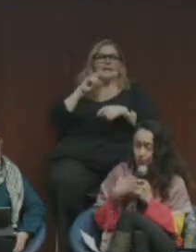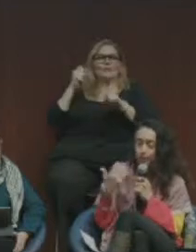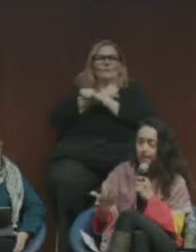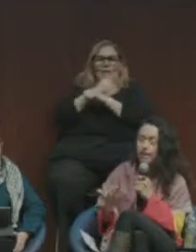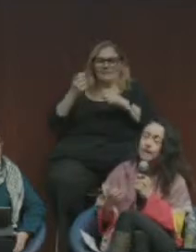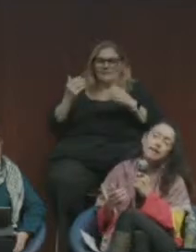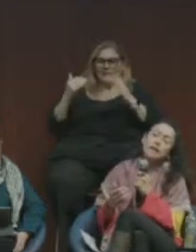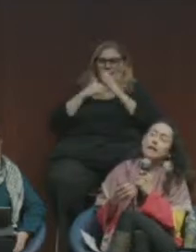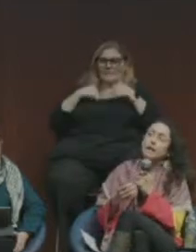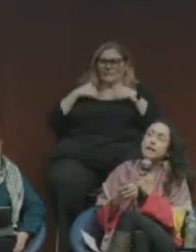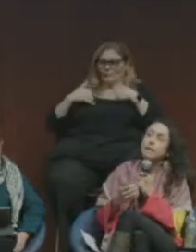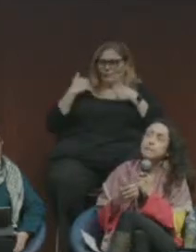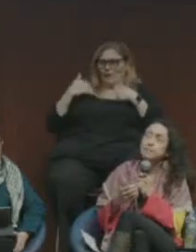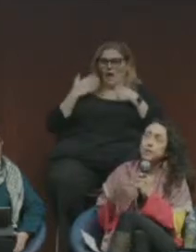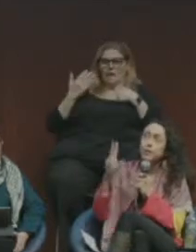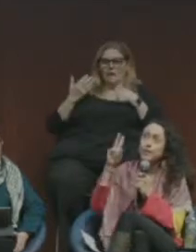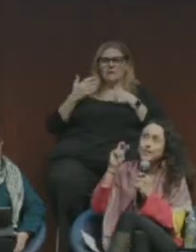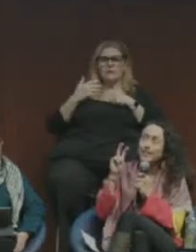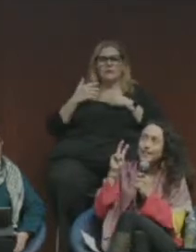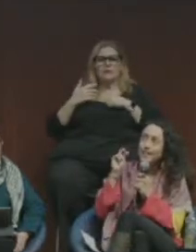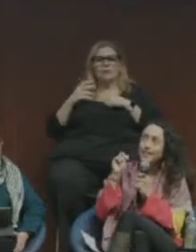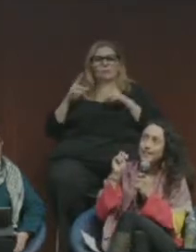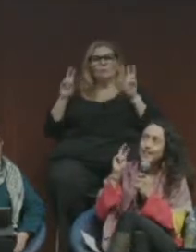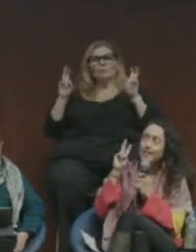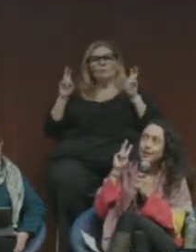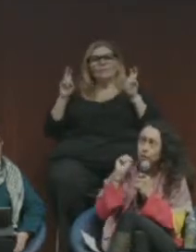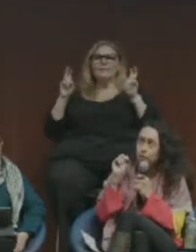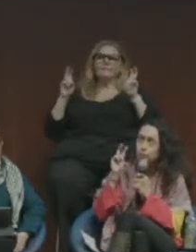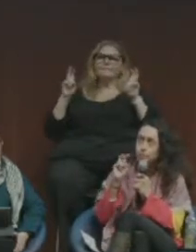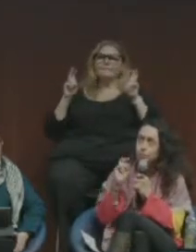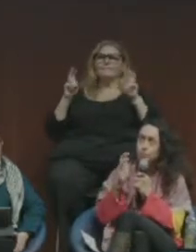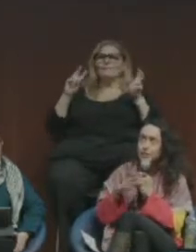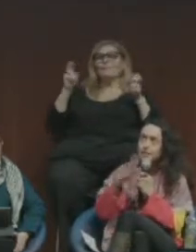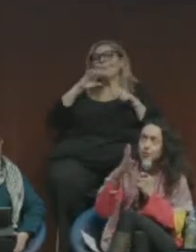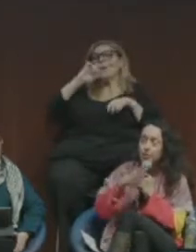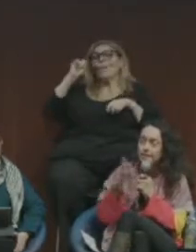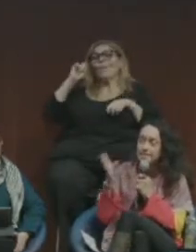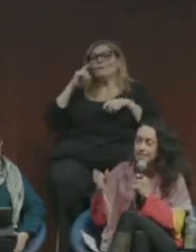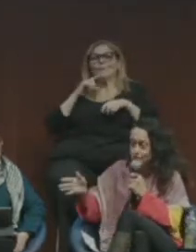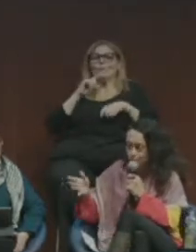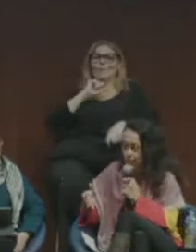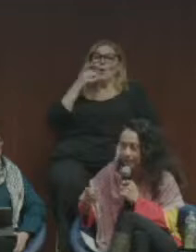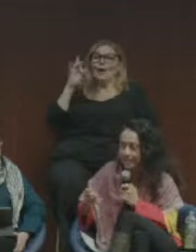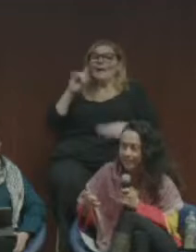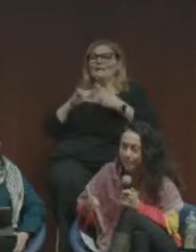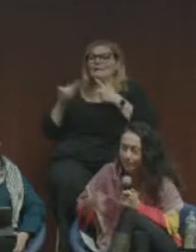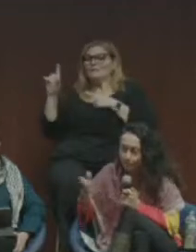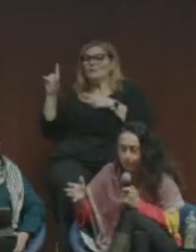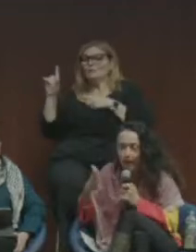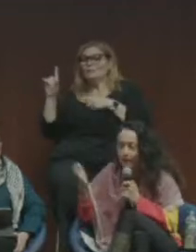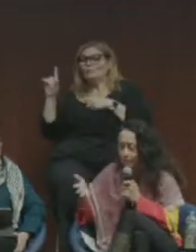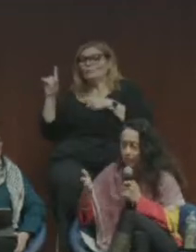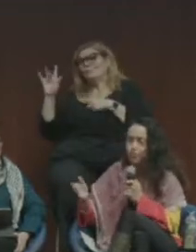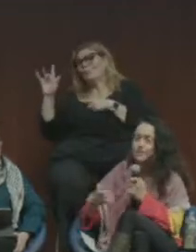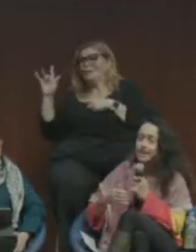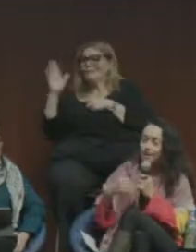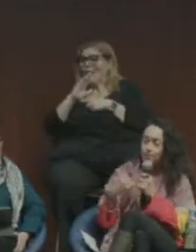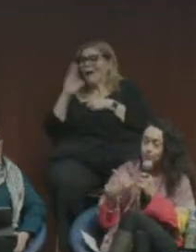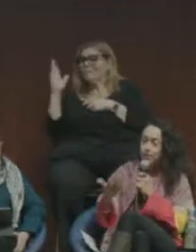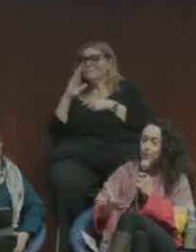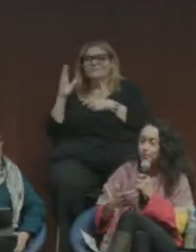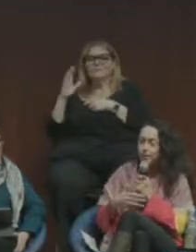us. We were young. We were the old ones. We were the 18 to